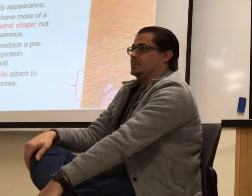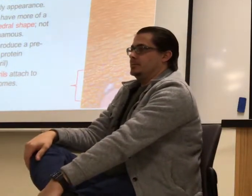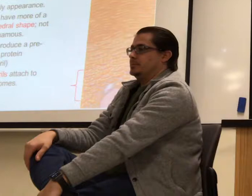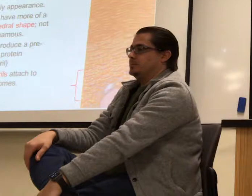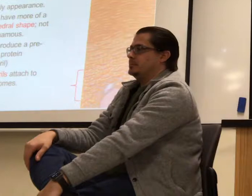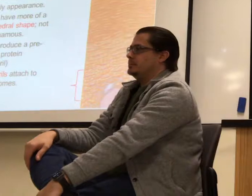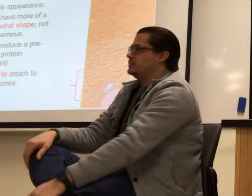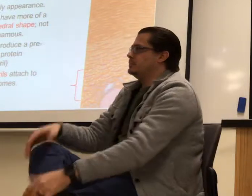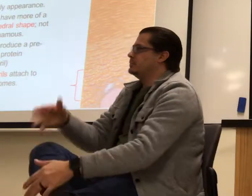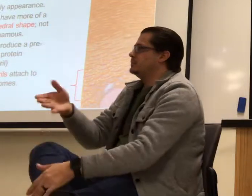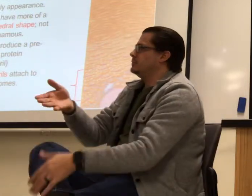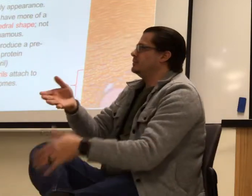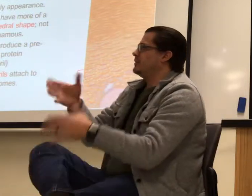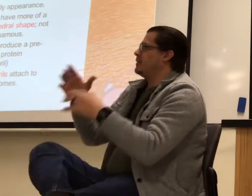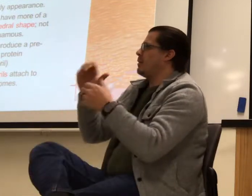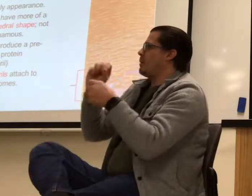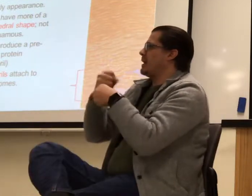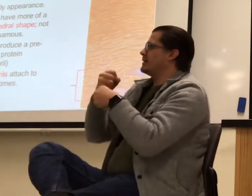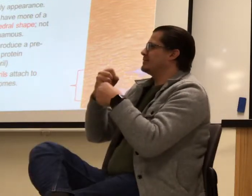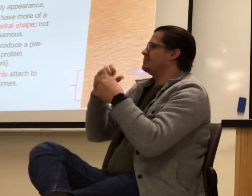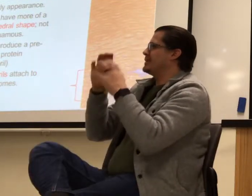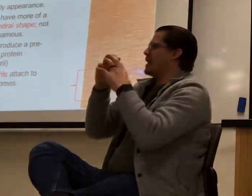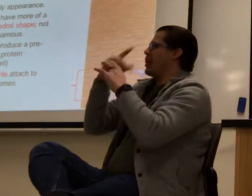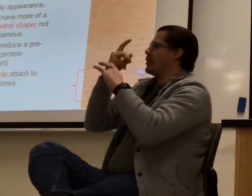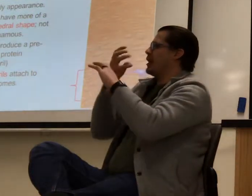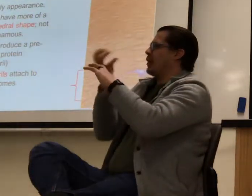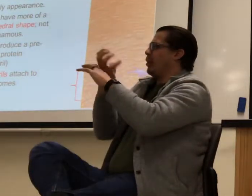gives the cells a prickly appearance.